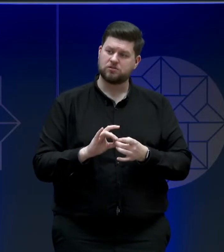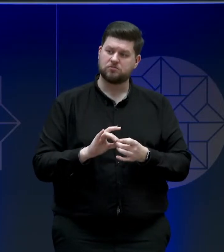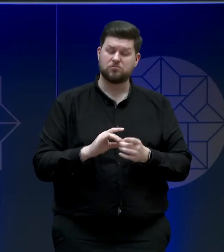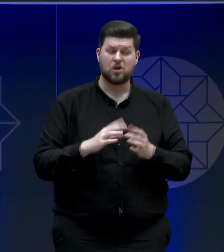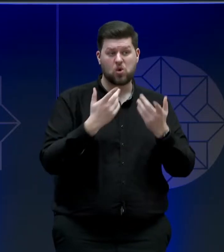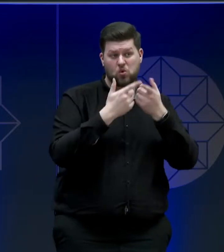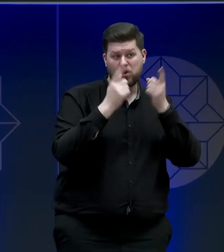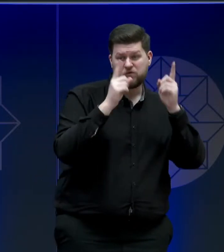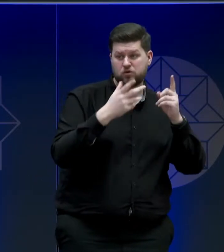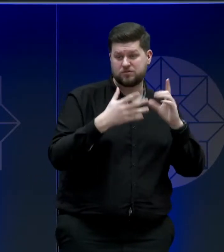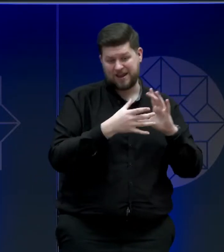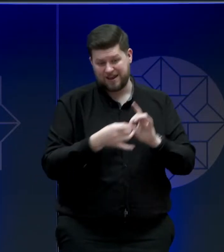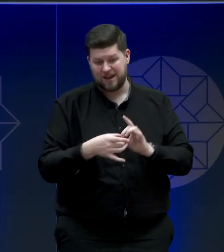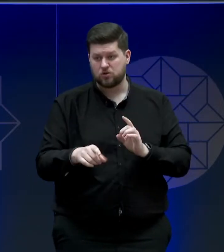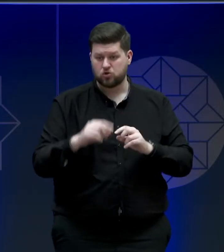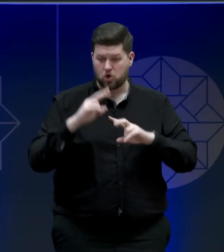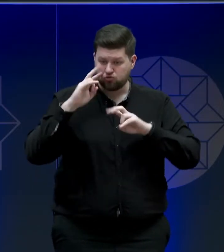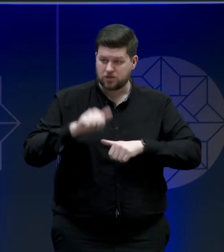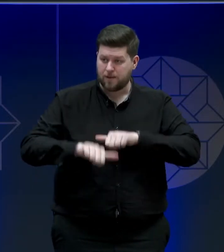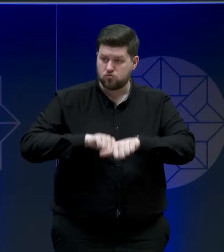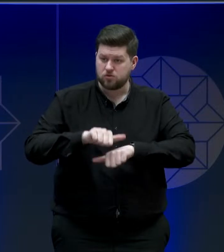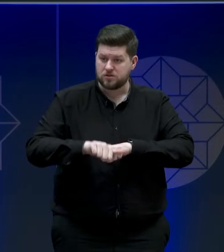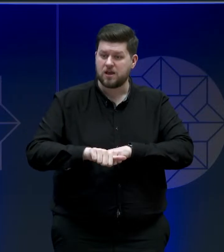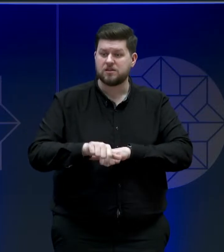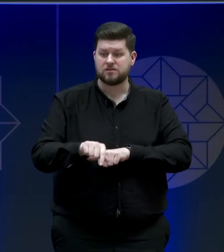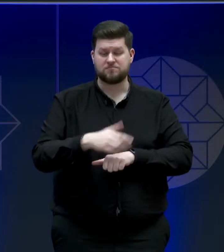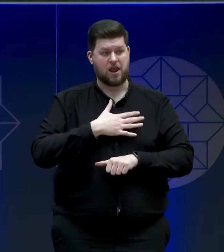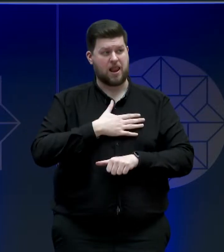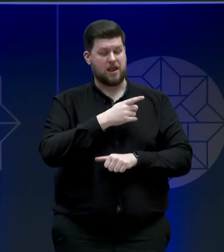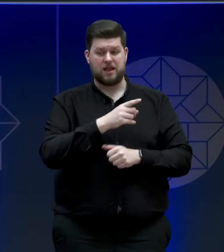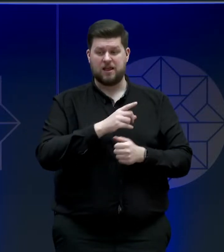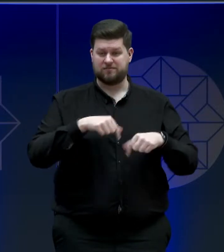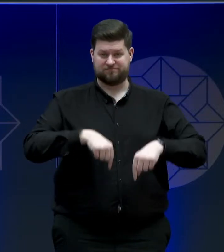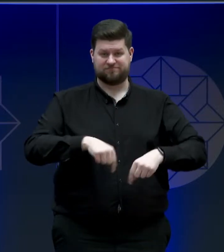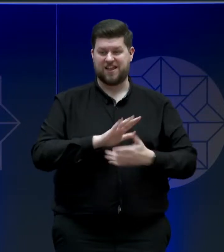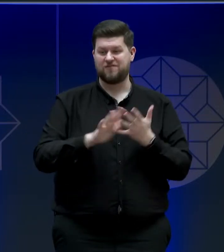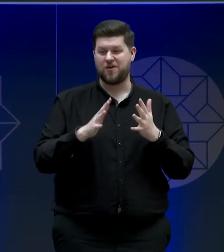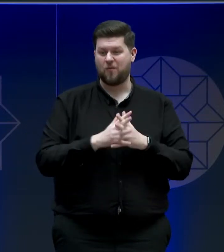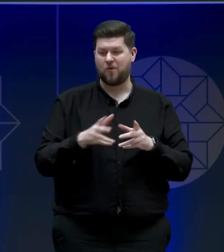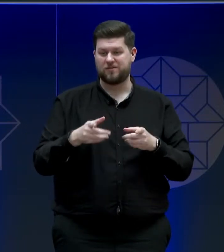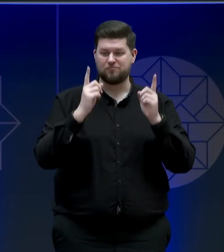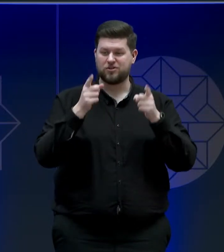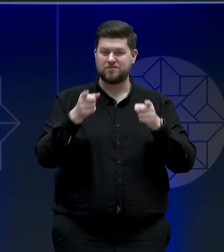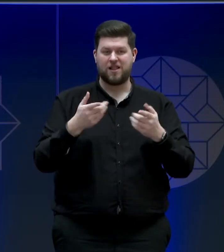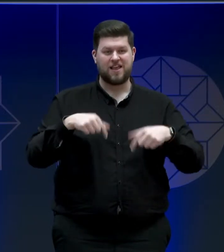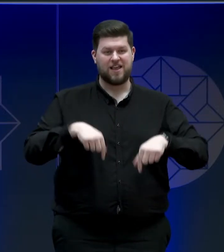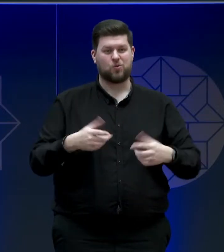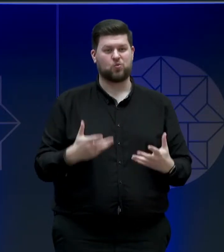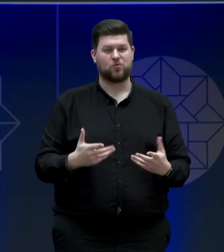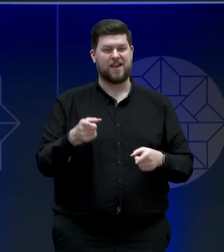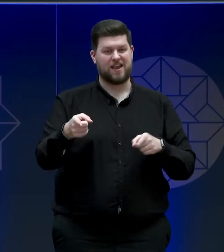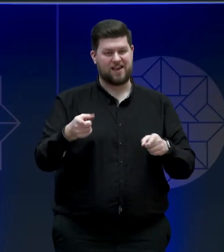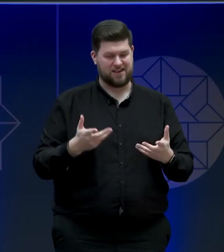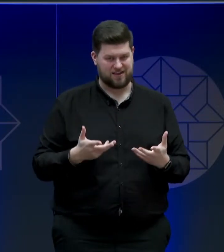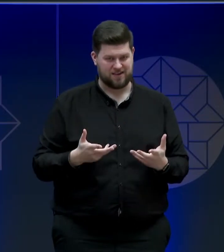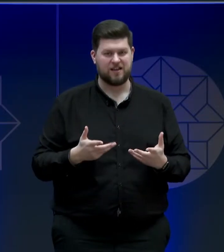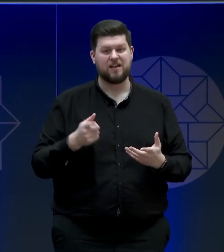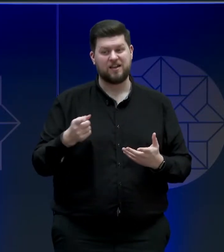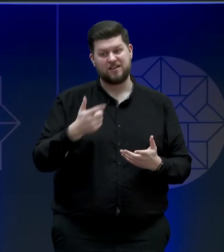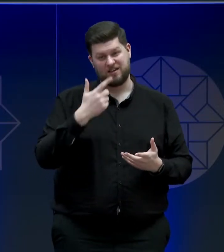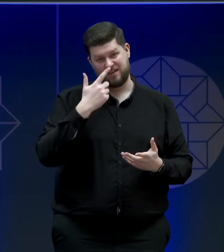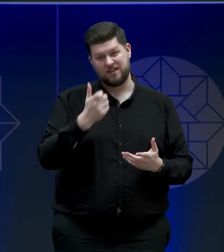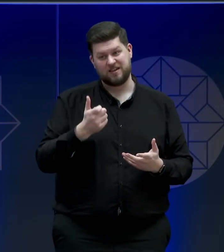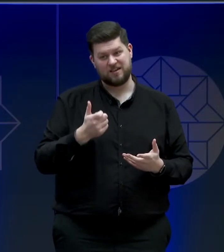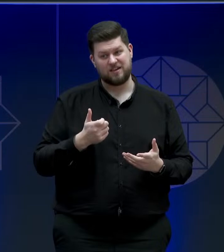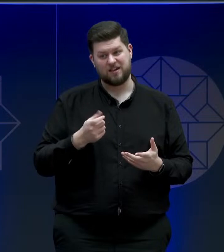to this research process. I'm delighted the principal of Heriot-Watt University is here with us today, and he can take this